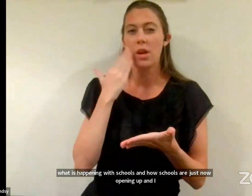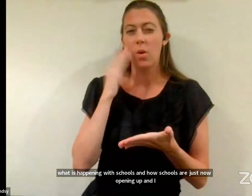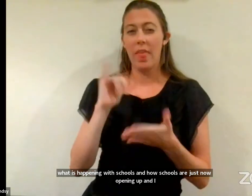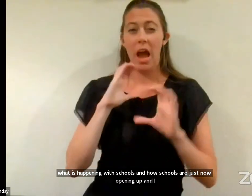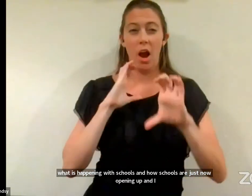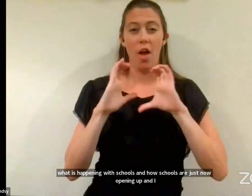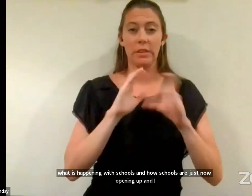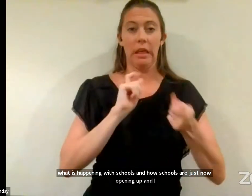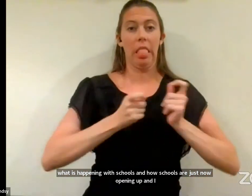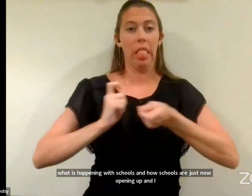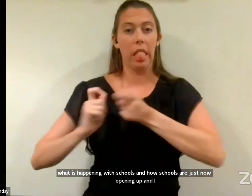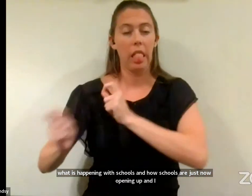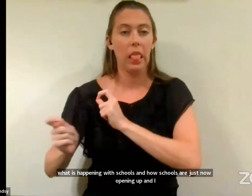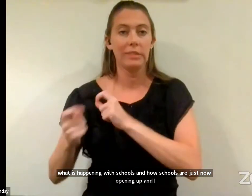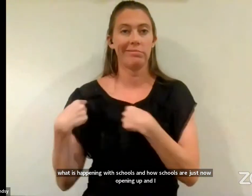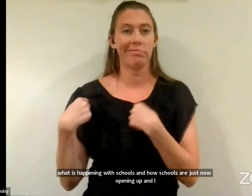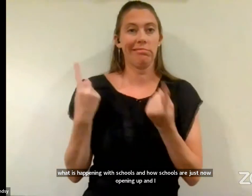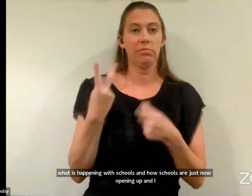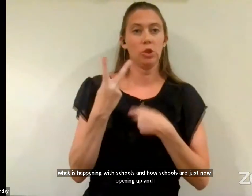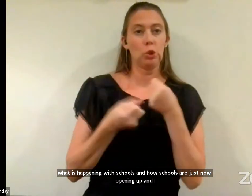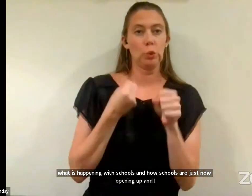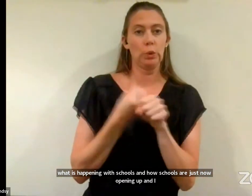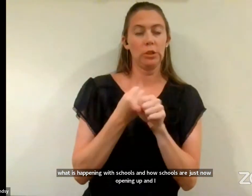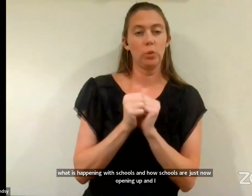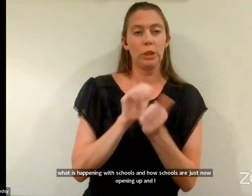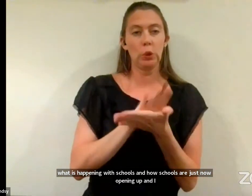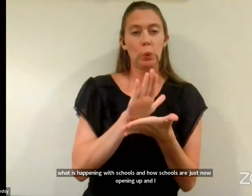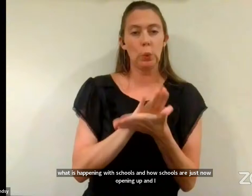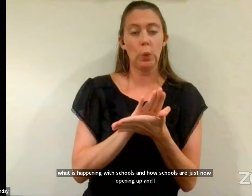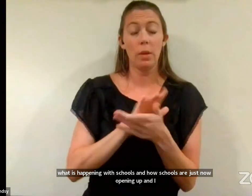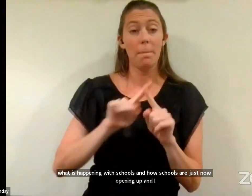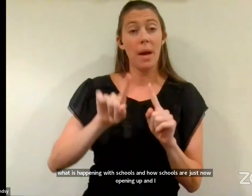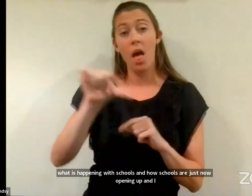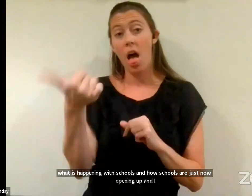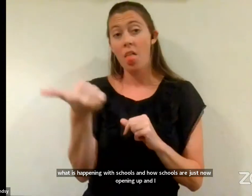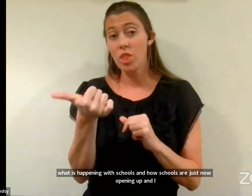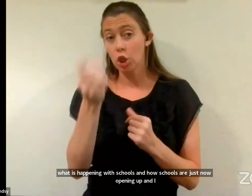other updates before we hear from our county folks?